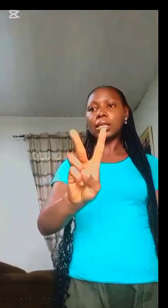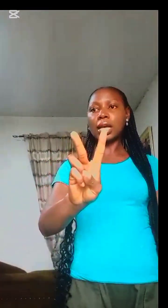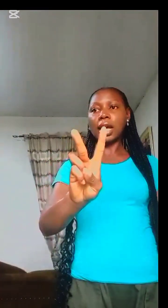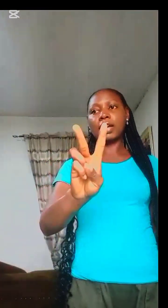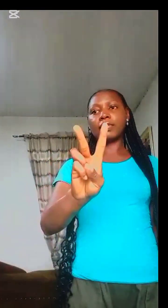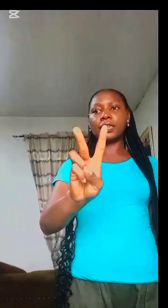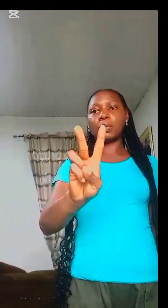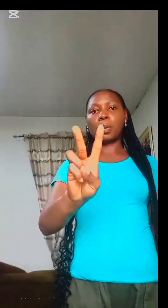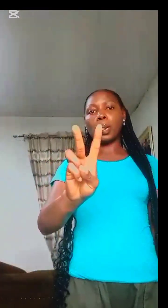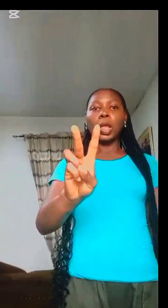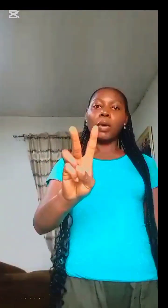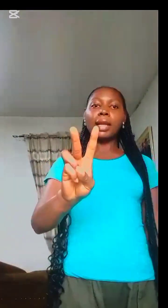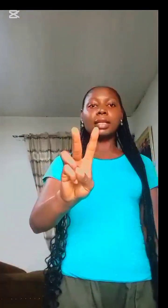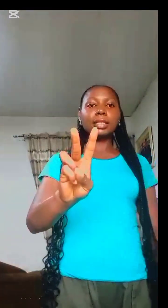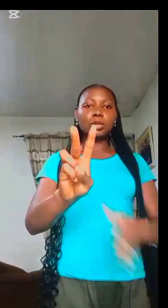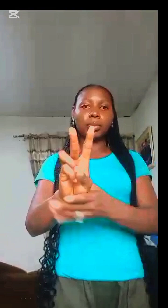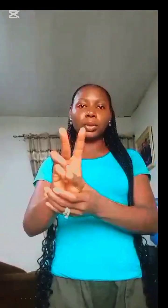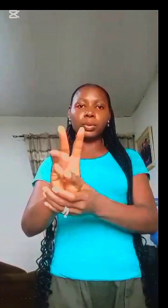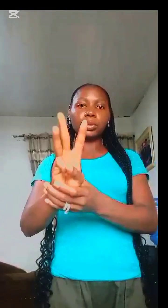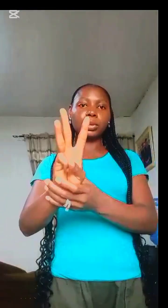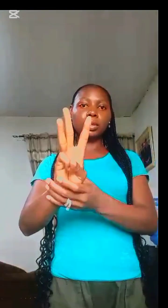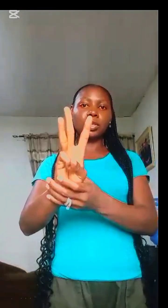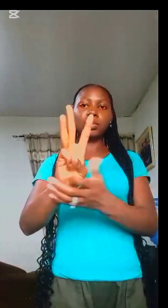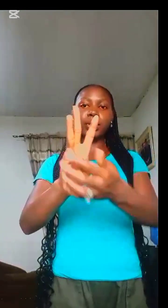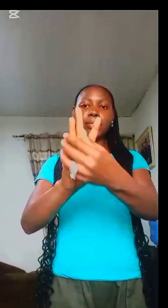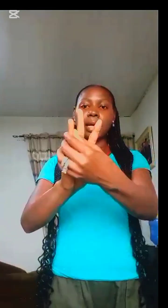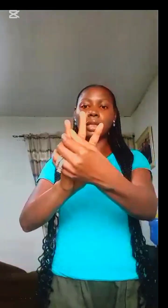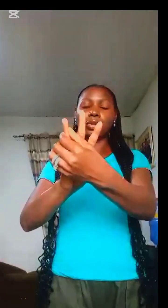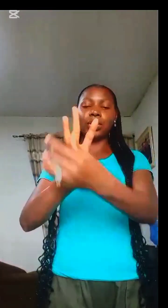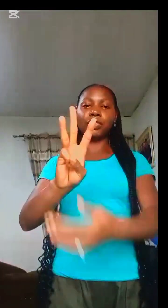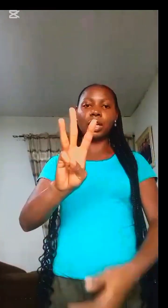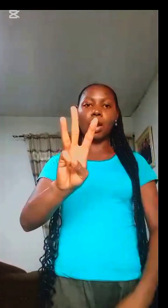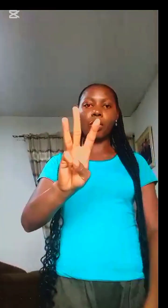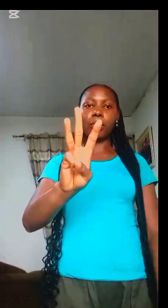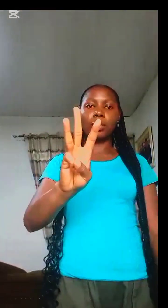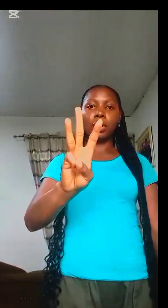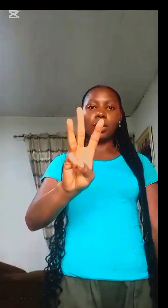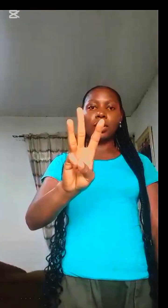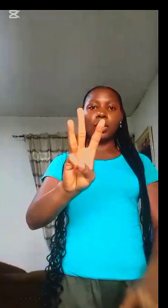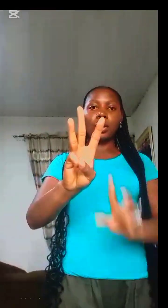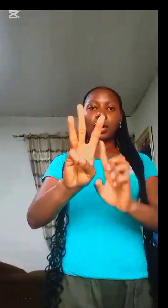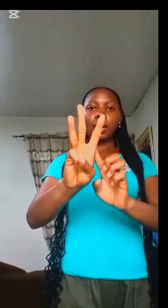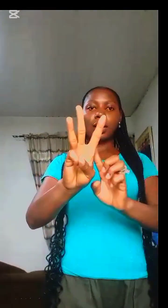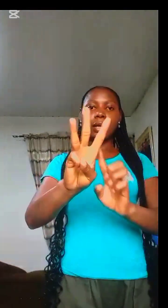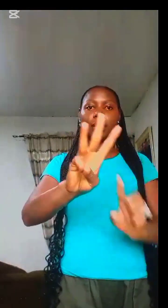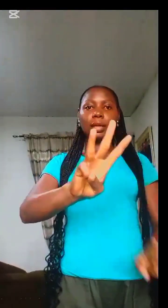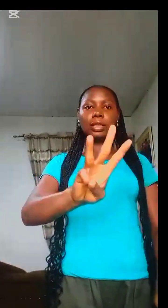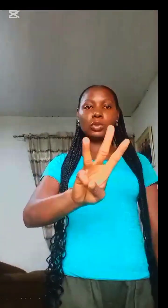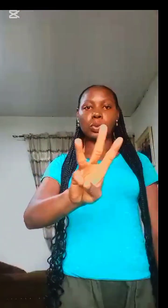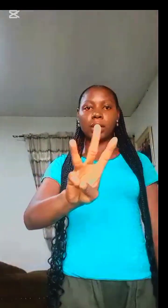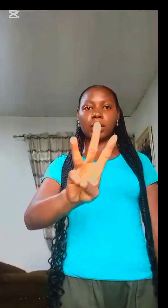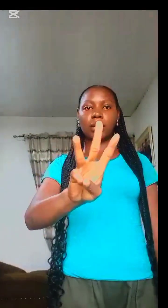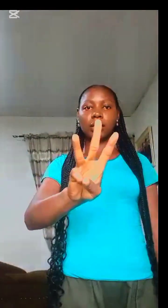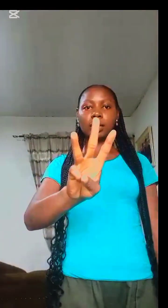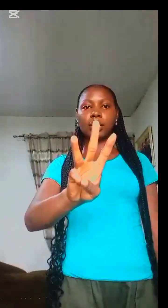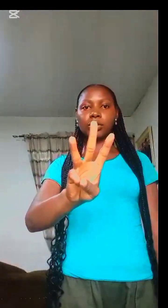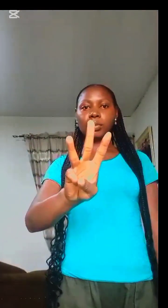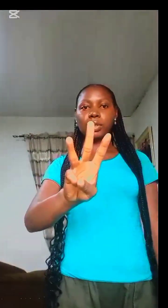letter V. While letter W, you just bring back the ring finger up this way. This